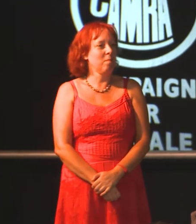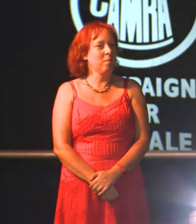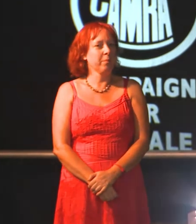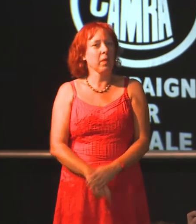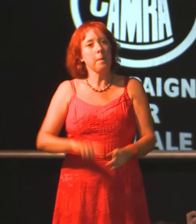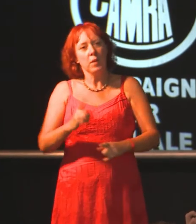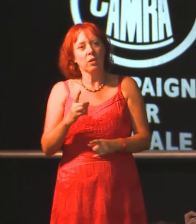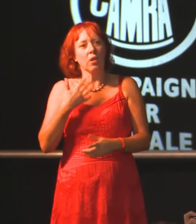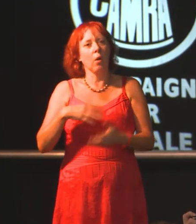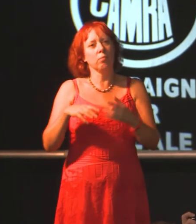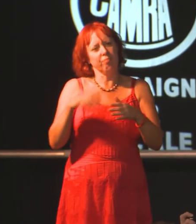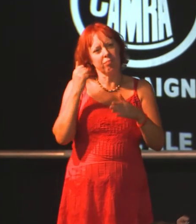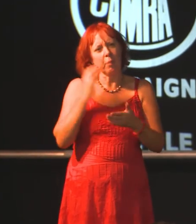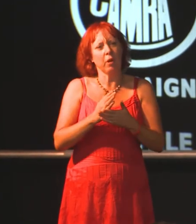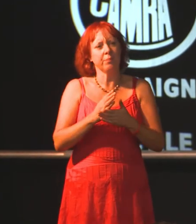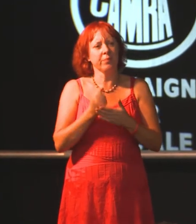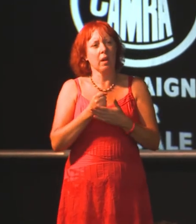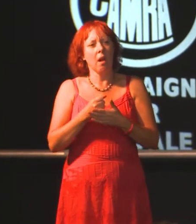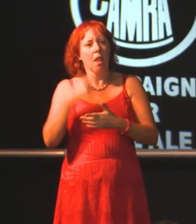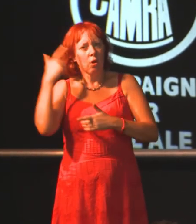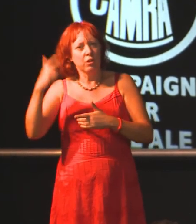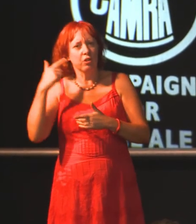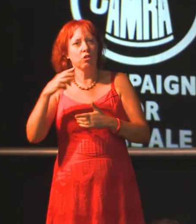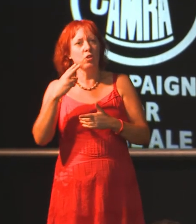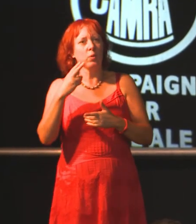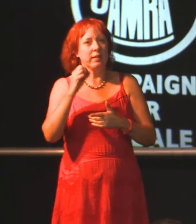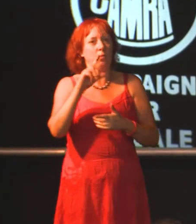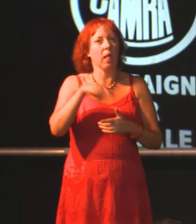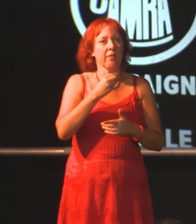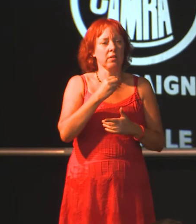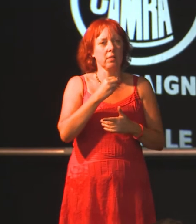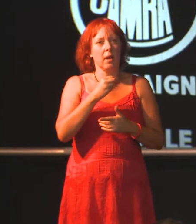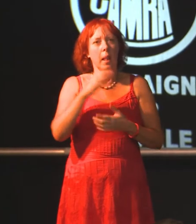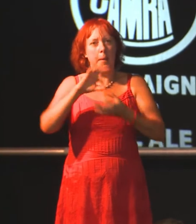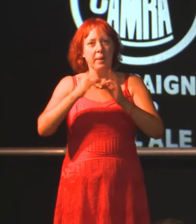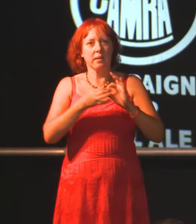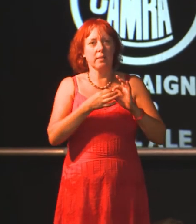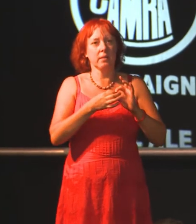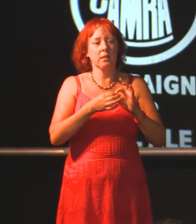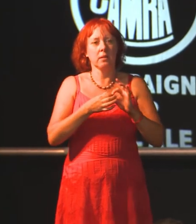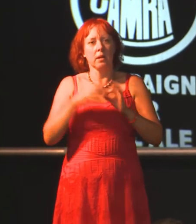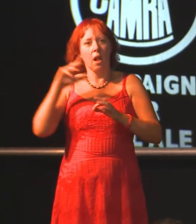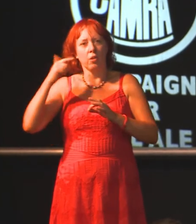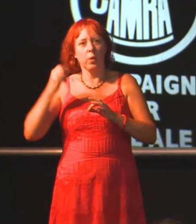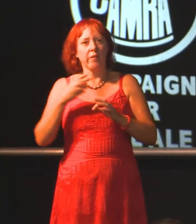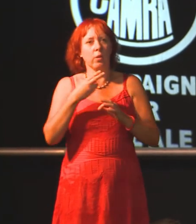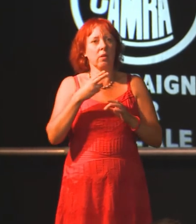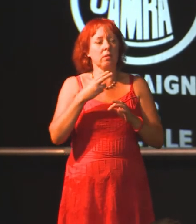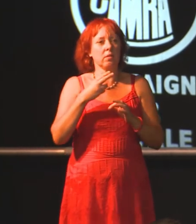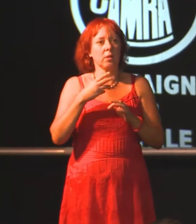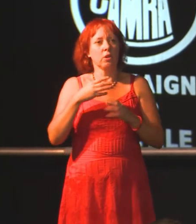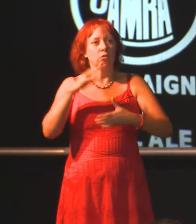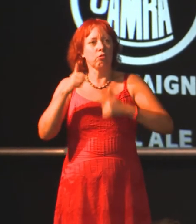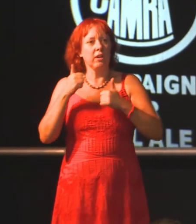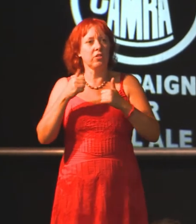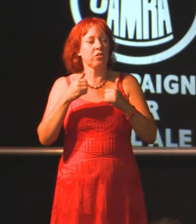But it's so appropriate, this is during the London 2012 Olympics. And the London 2012